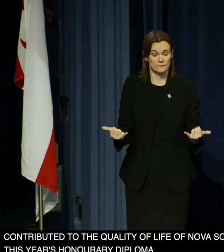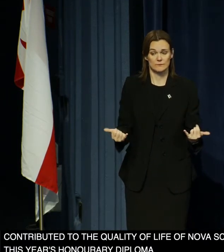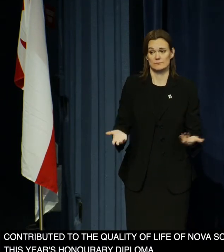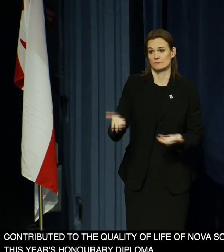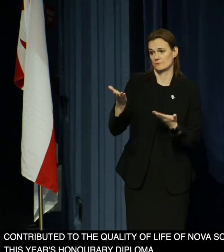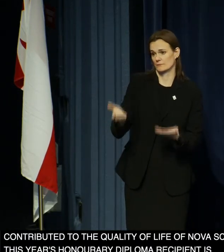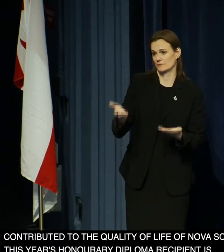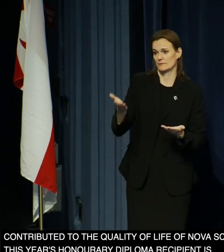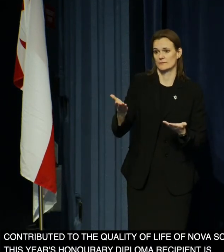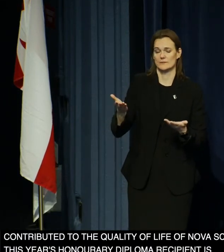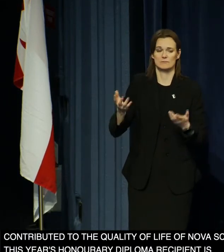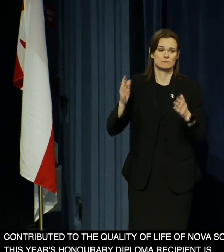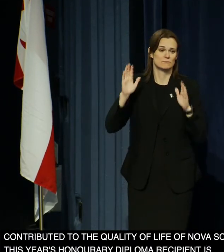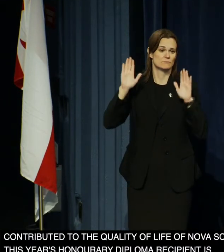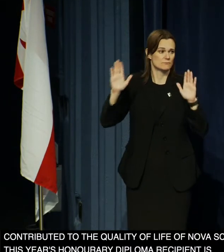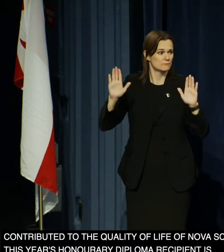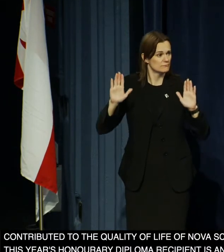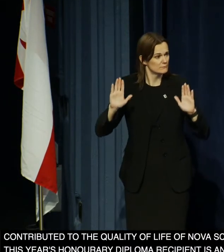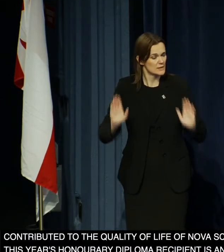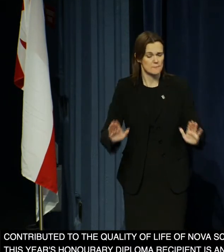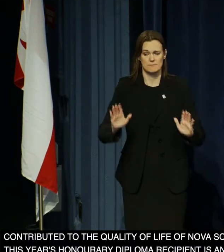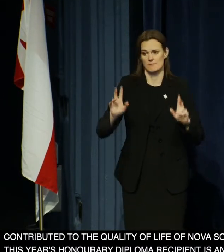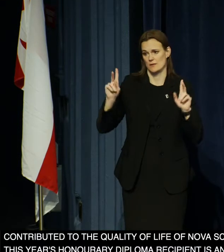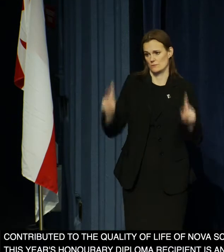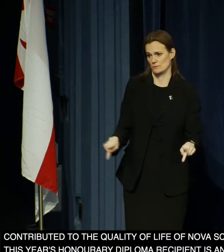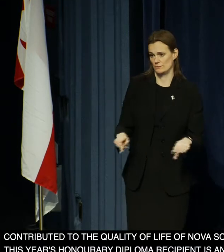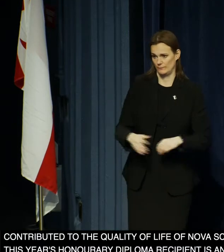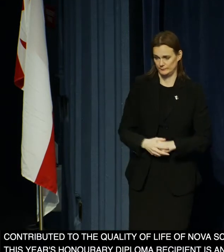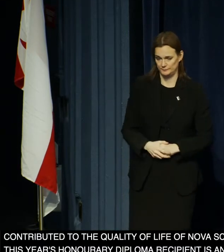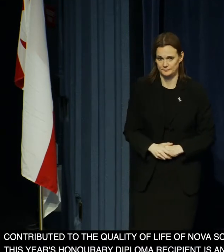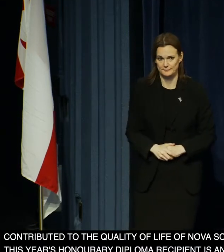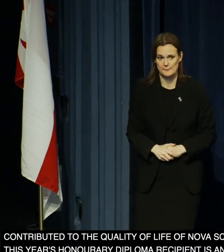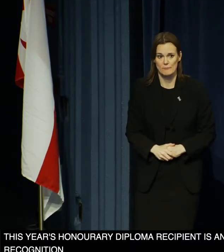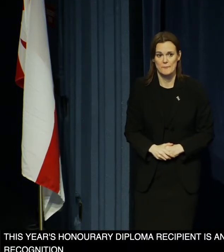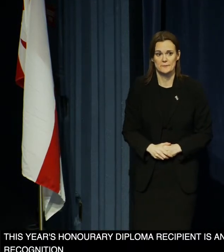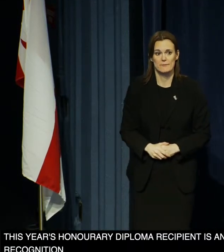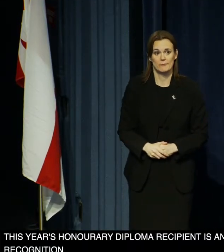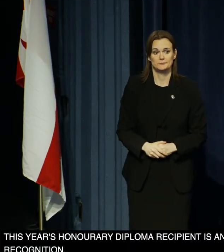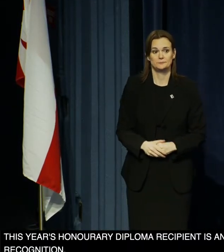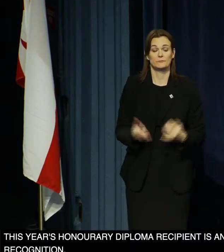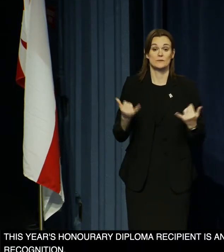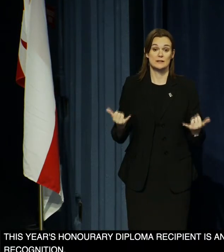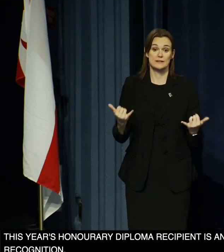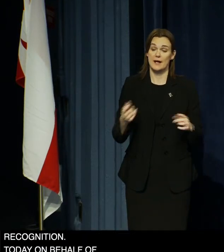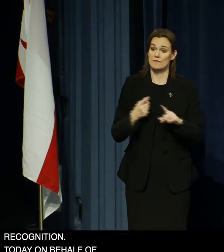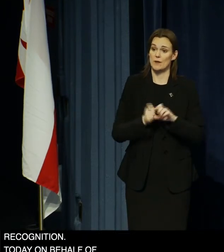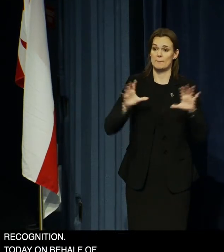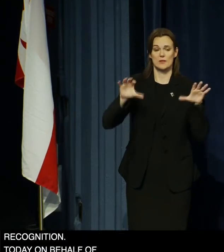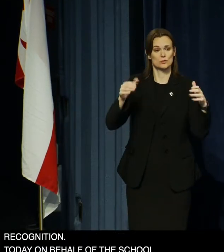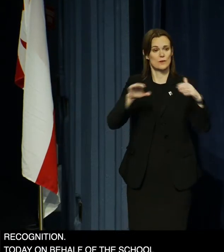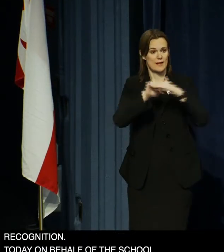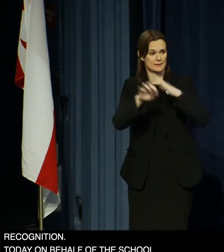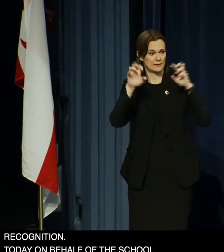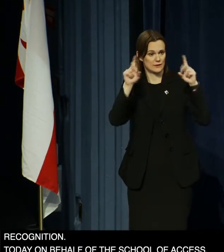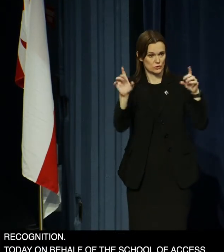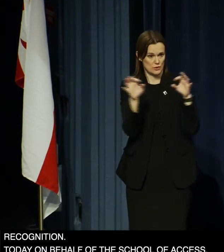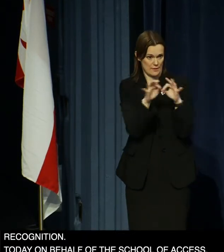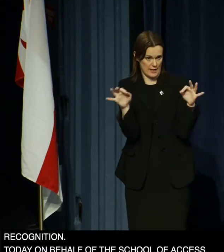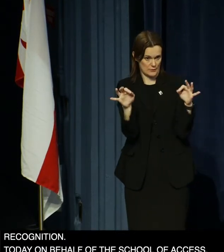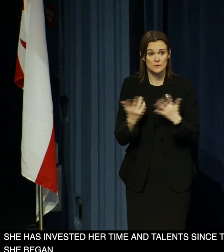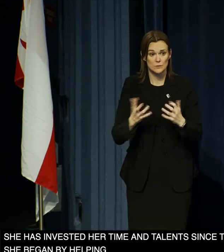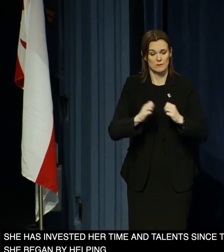Canada, our home and native land,